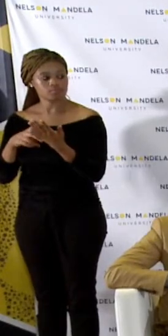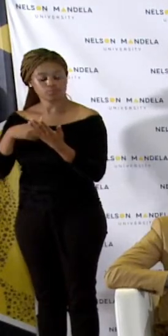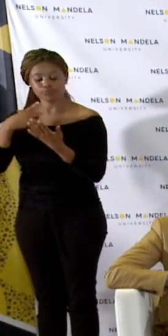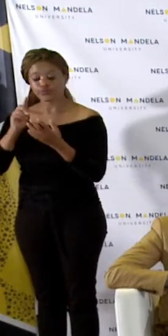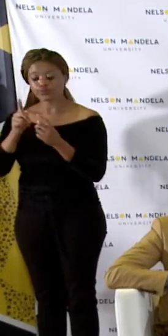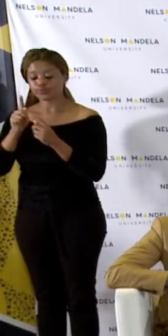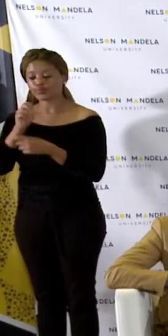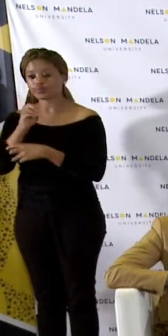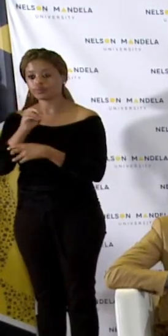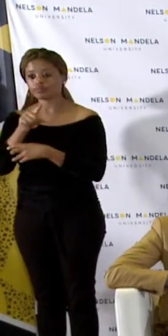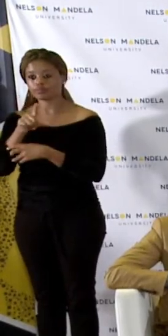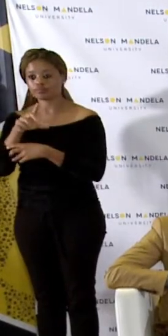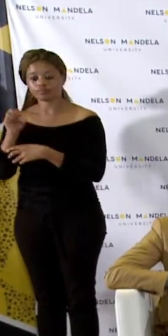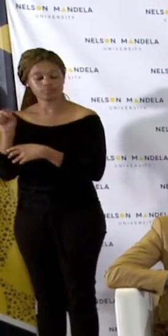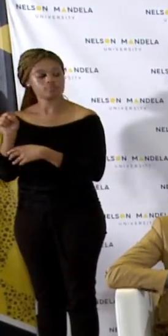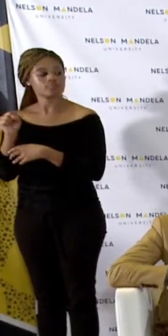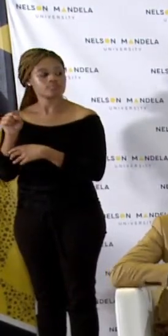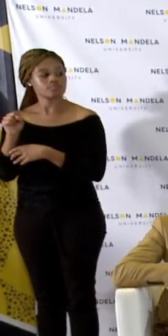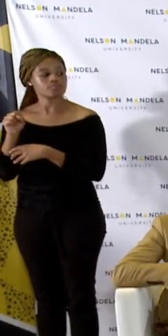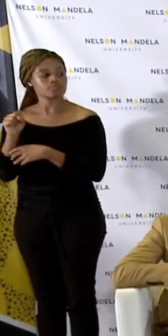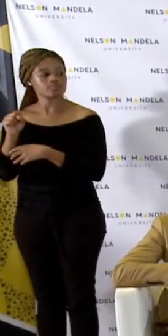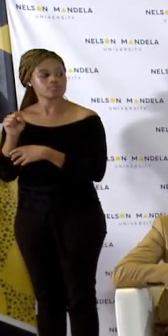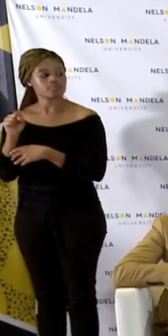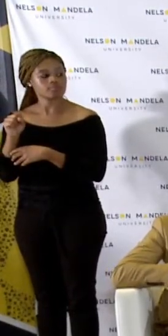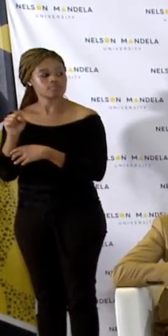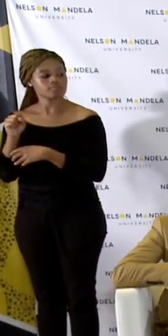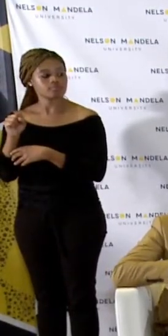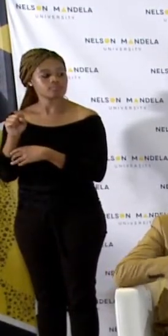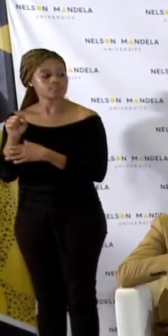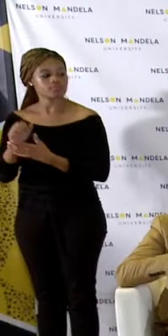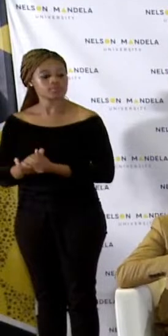tools that we essentially use. I